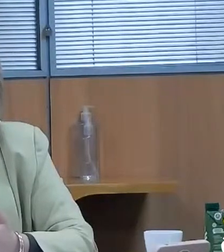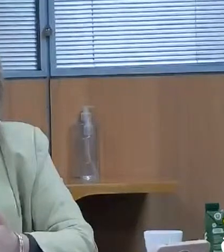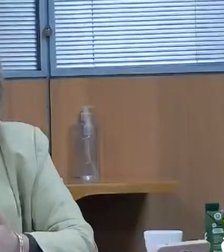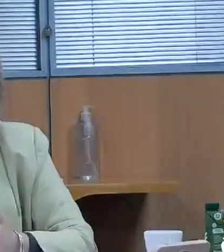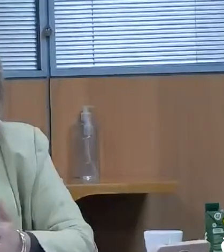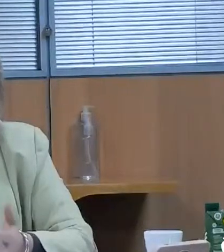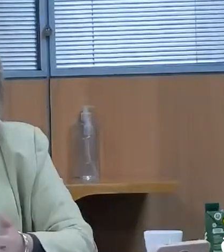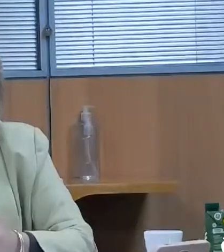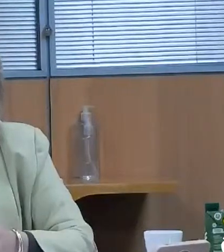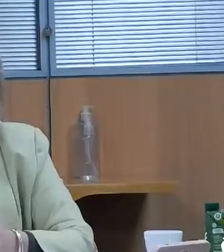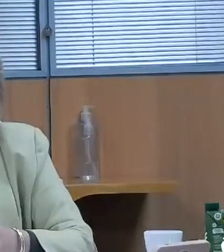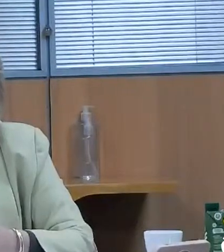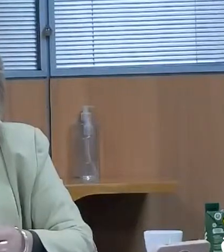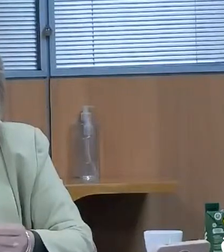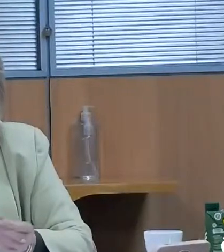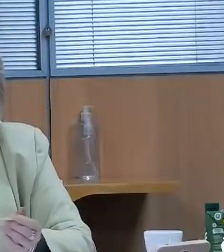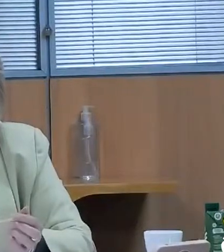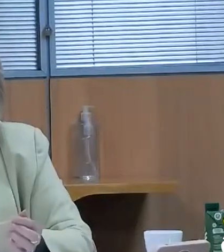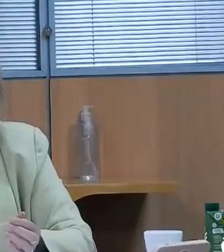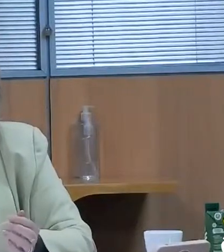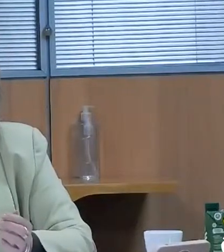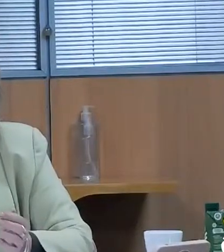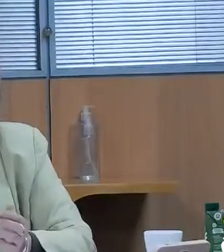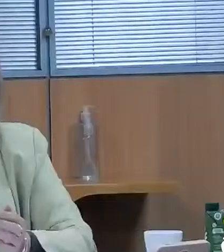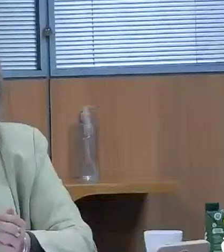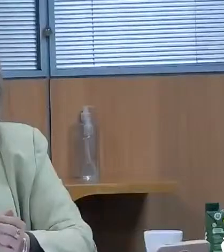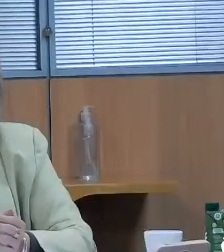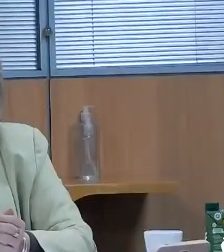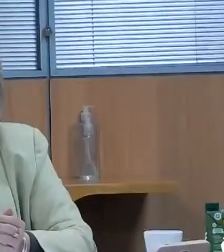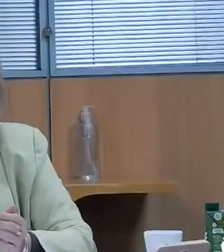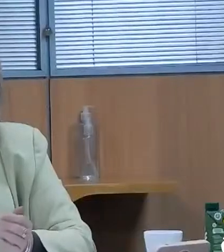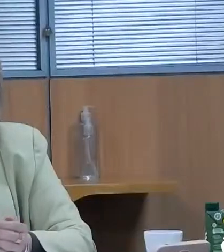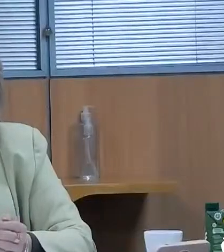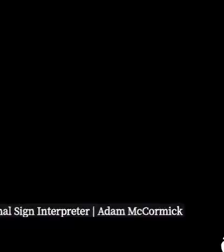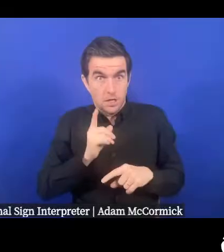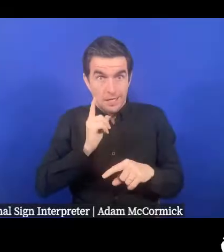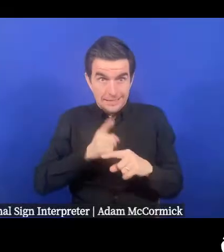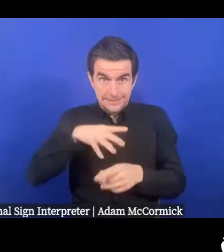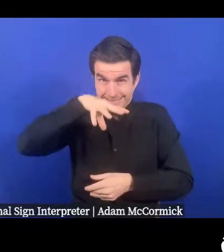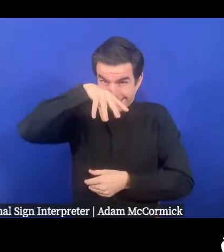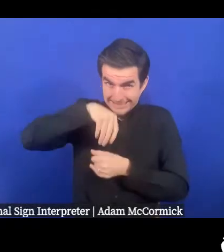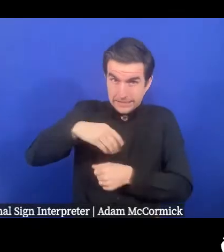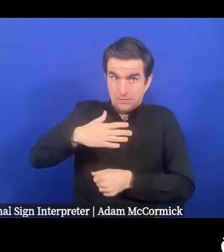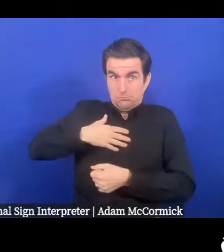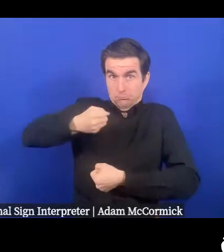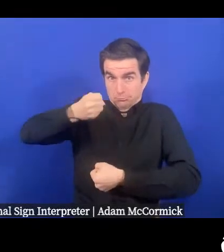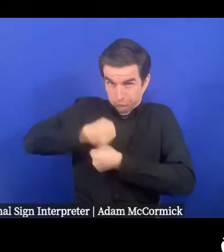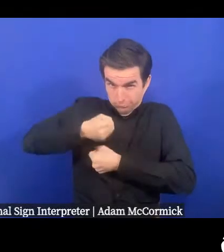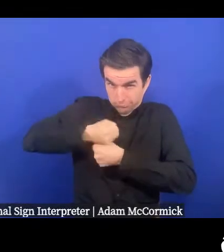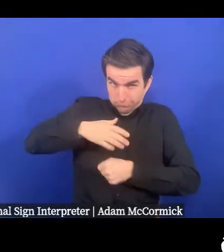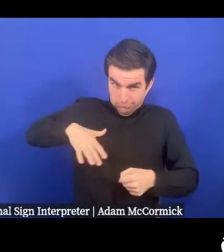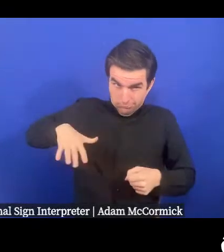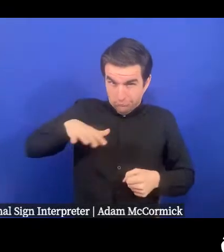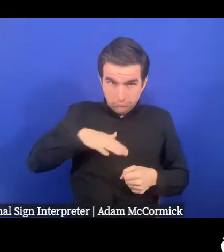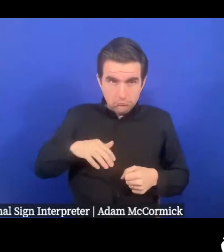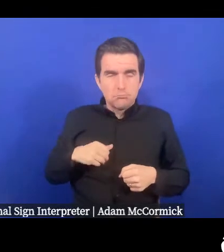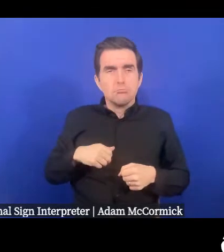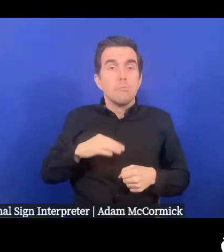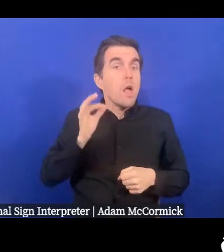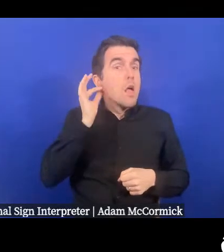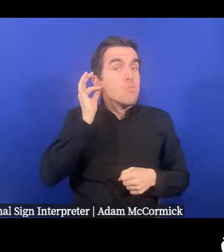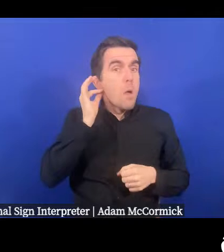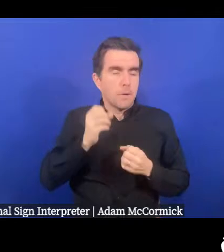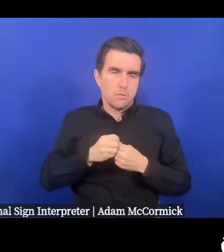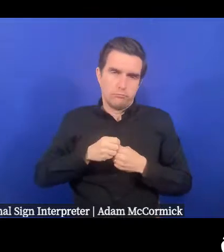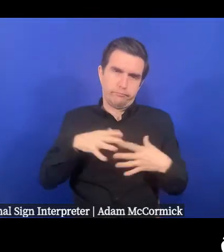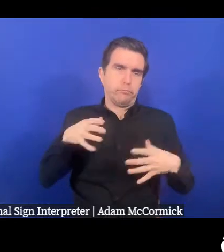focus on managing this gender parity in the ministry, it was not always like this, and we still have a lot to do. And we